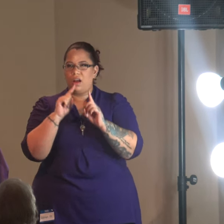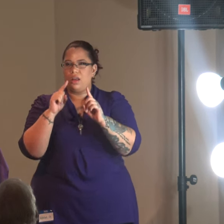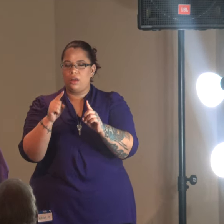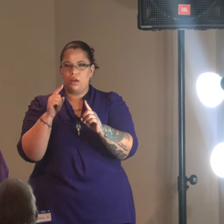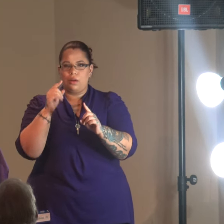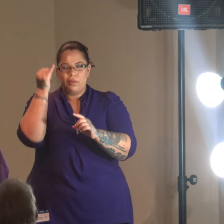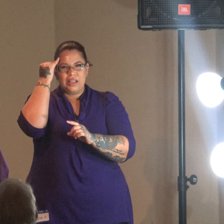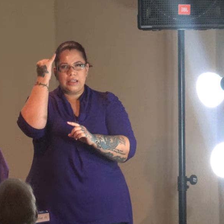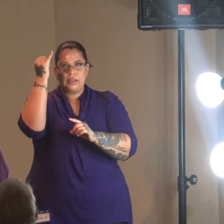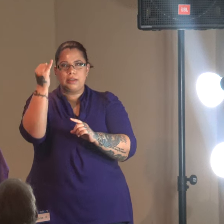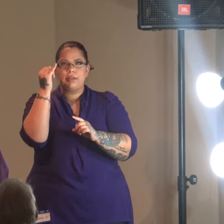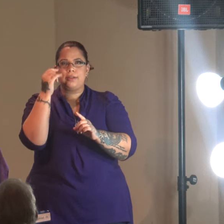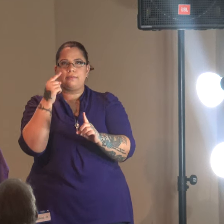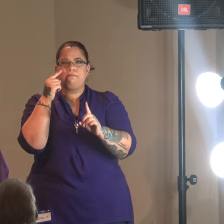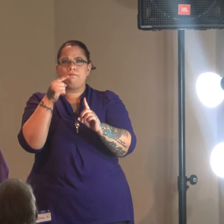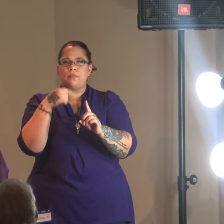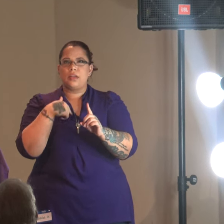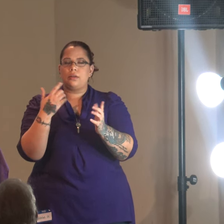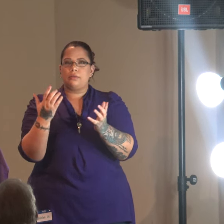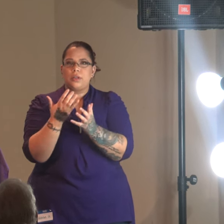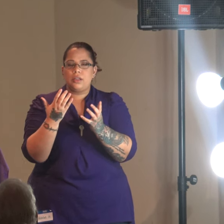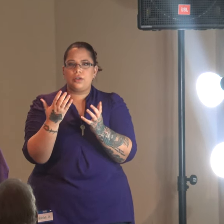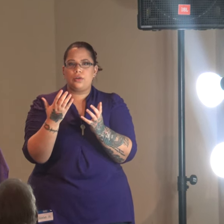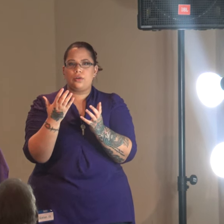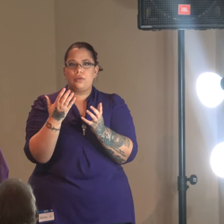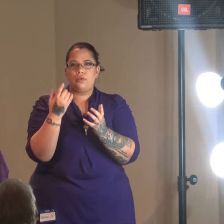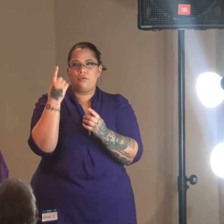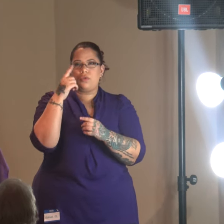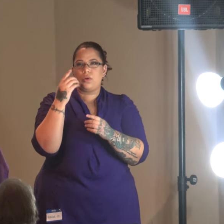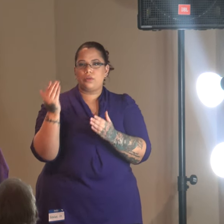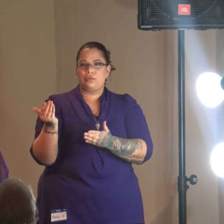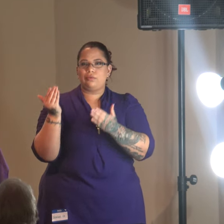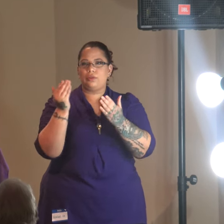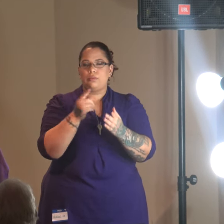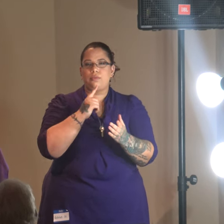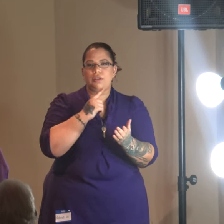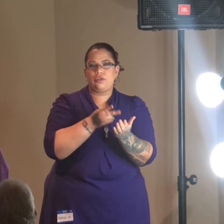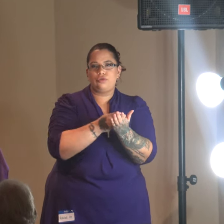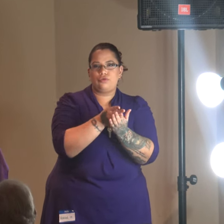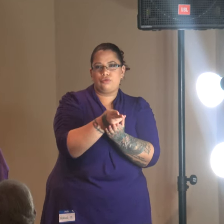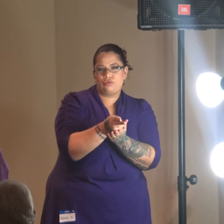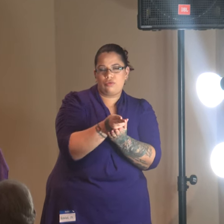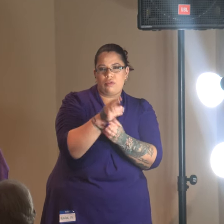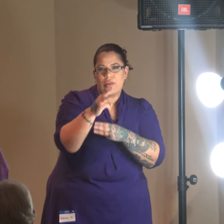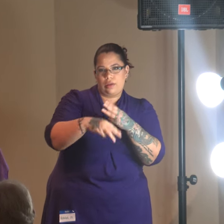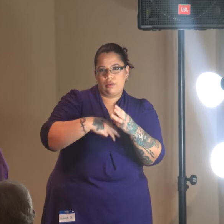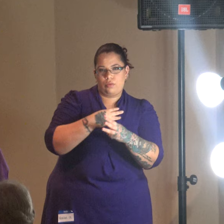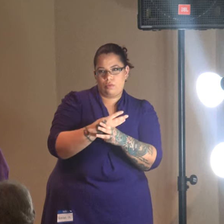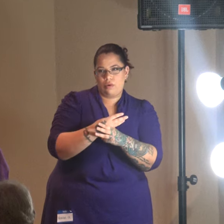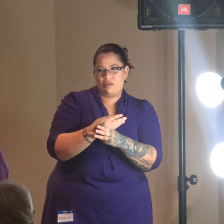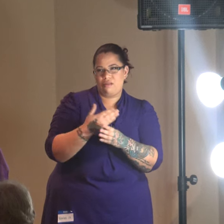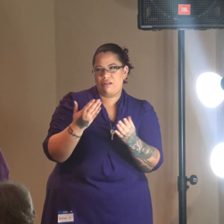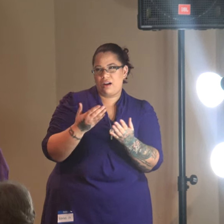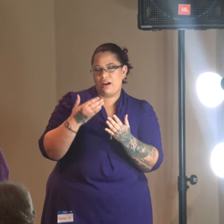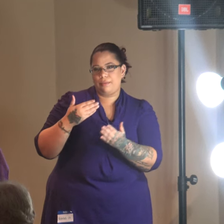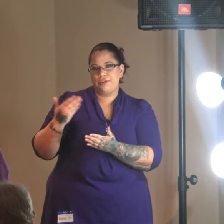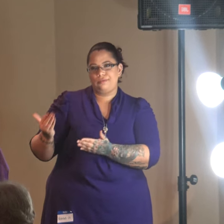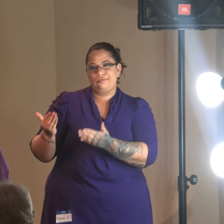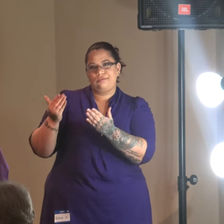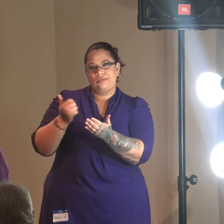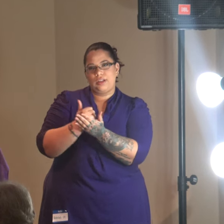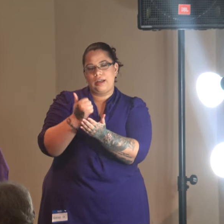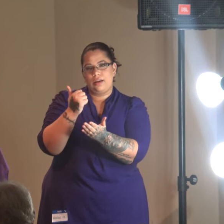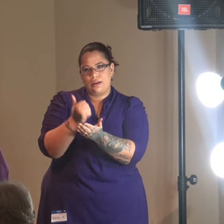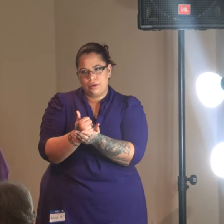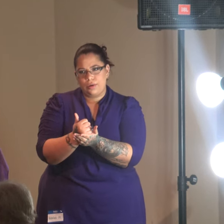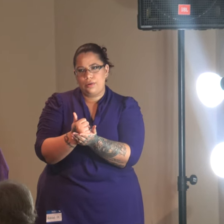am here to bring truth to the world. I'm here to bring help and assistance and to walk with